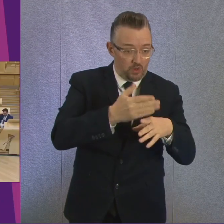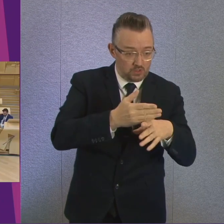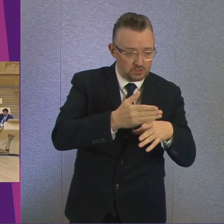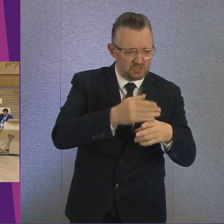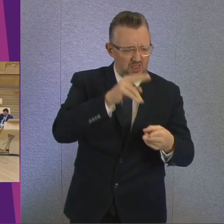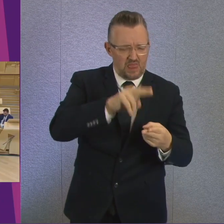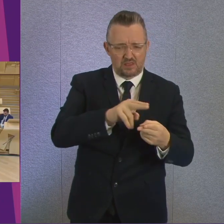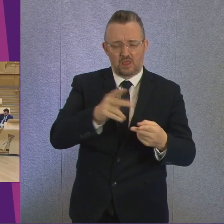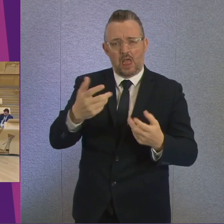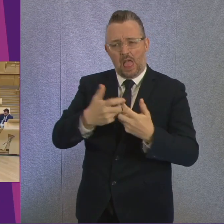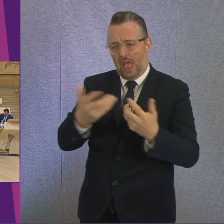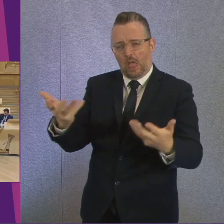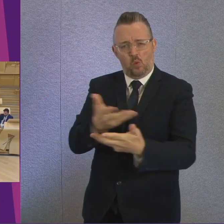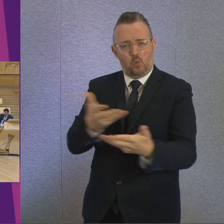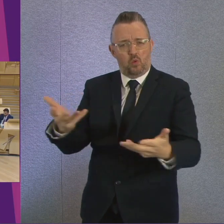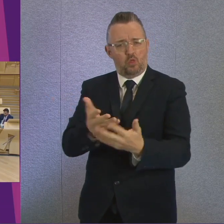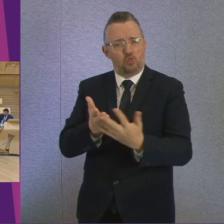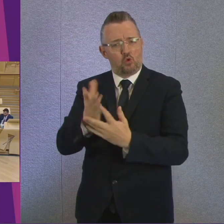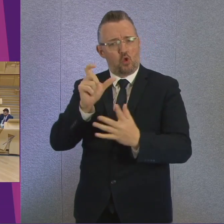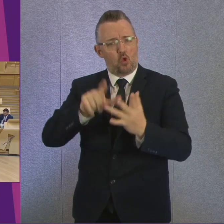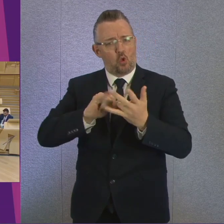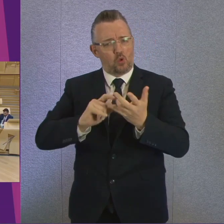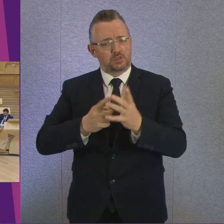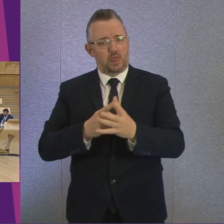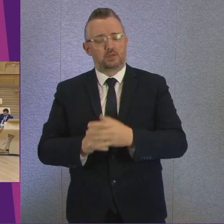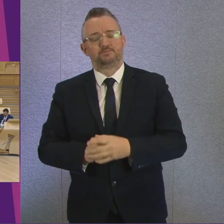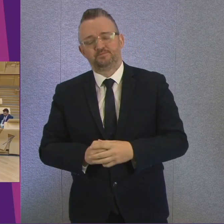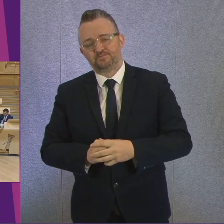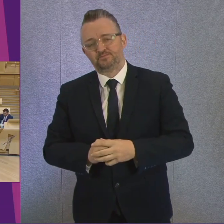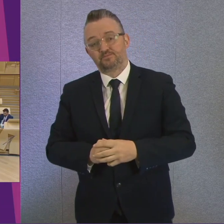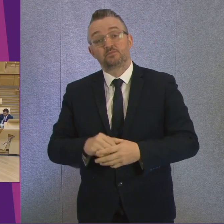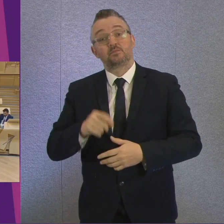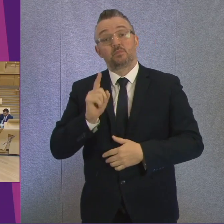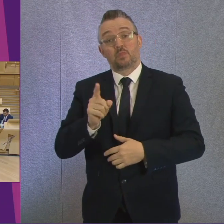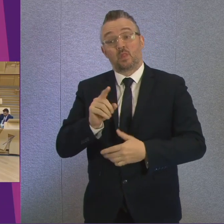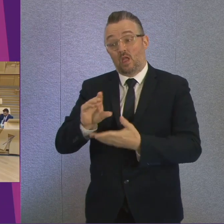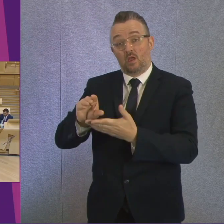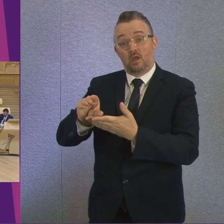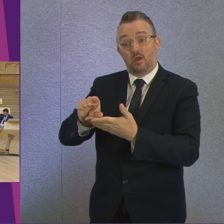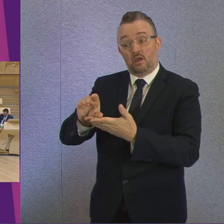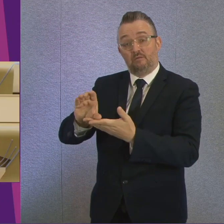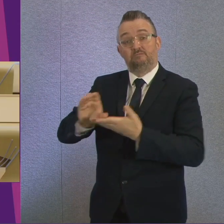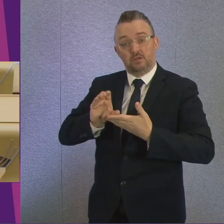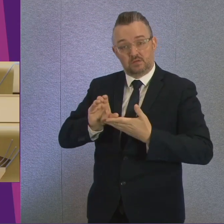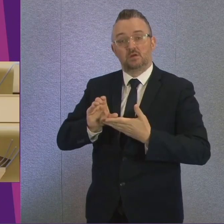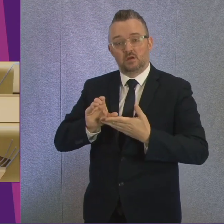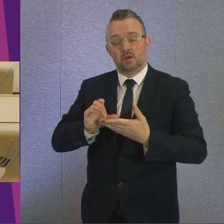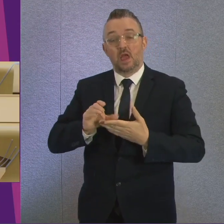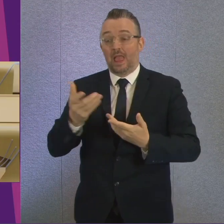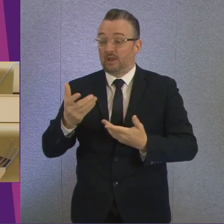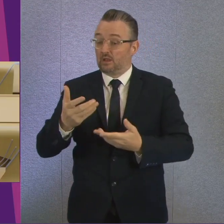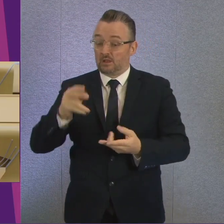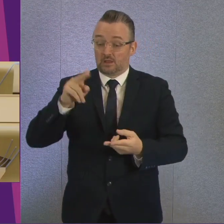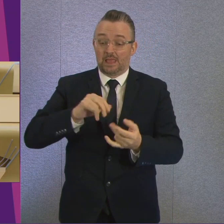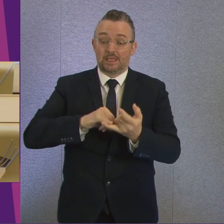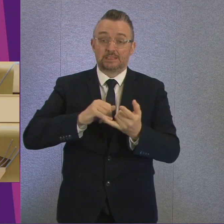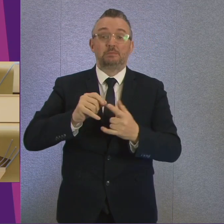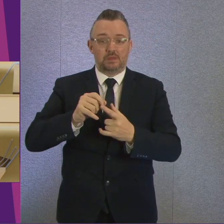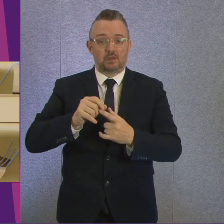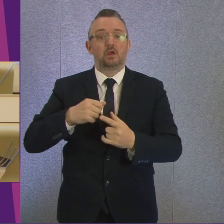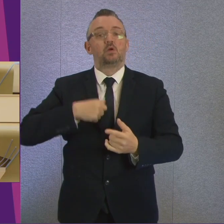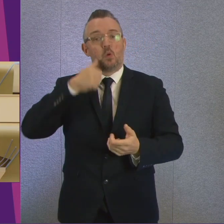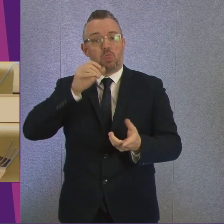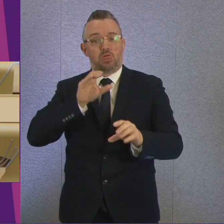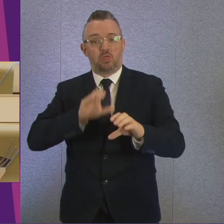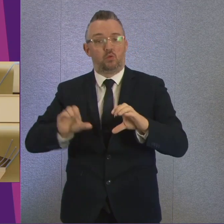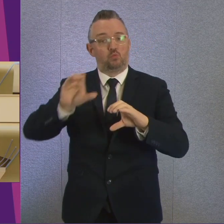self-isolating? Cabinet Secretary. Yeah, that funding agreement was that we would meet any additional costs required by